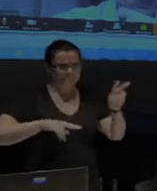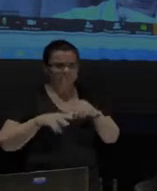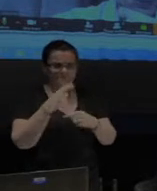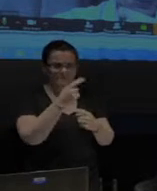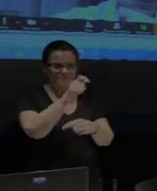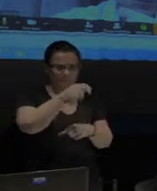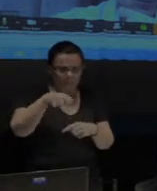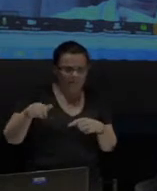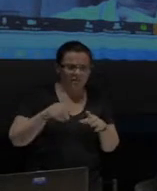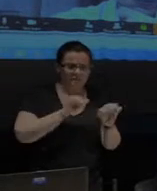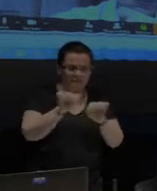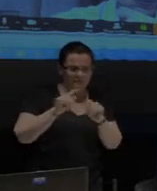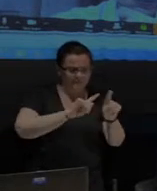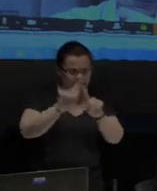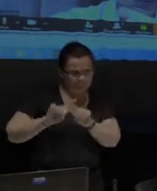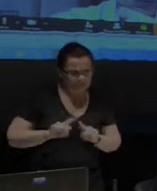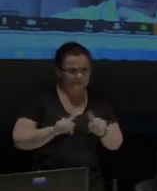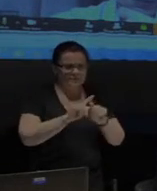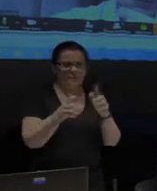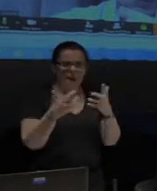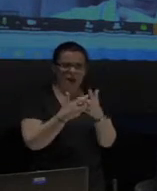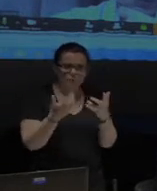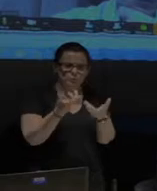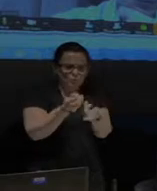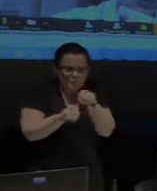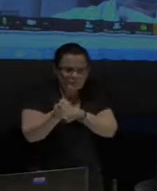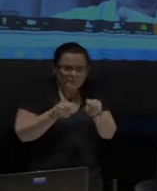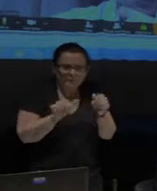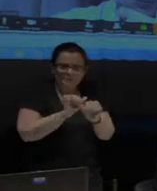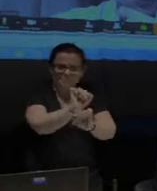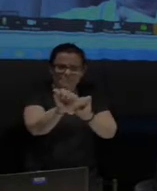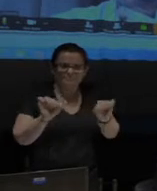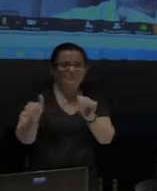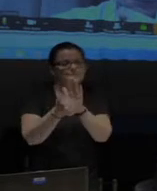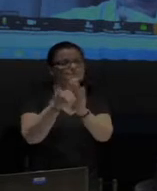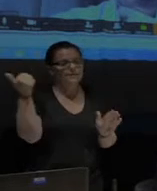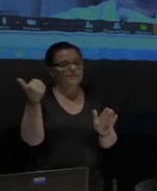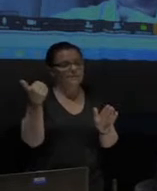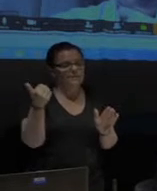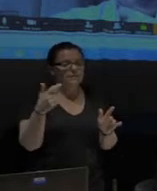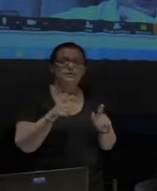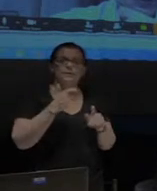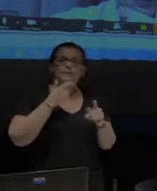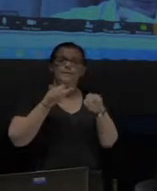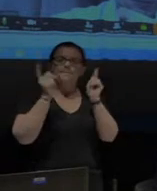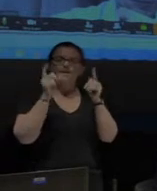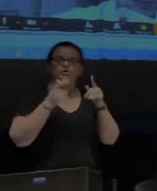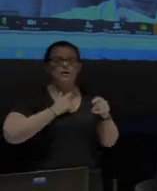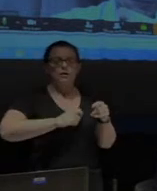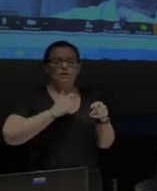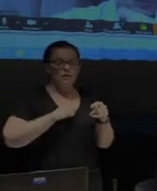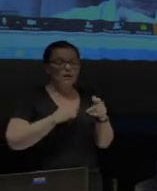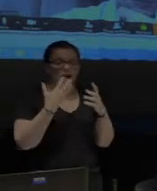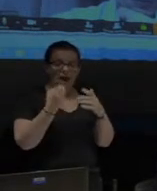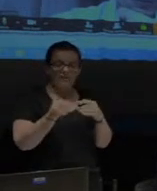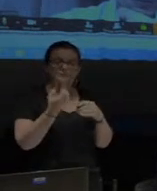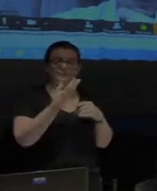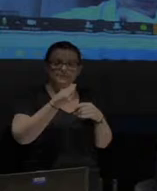how do I get the best out of them? So there's a role of management that needs to be quite, there's some sacrifice in it. There's